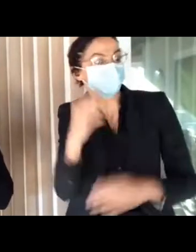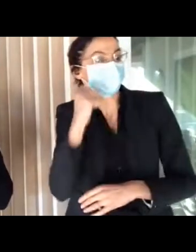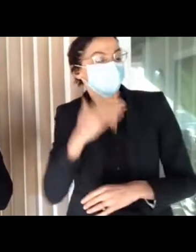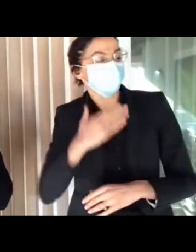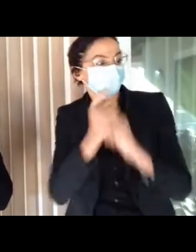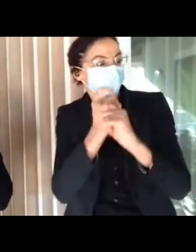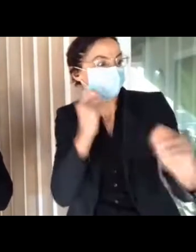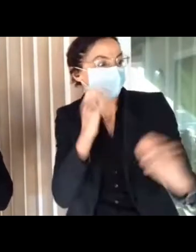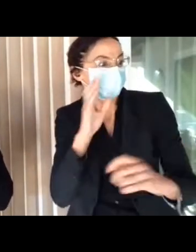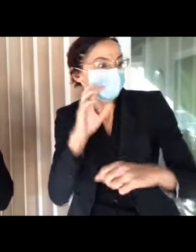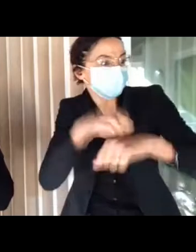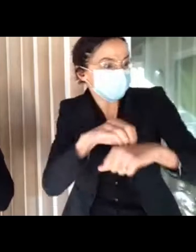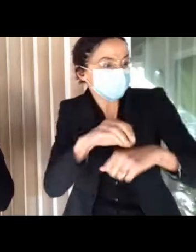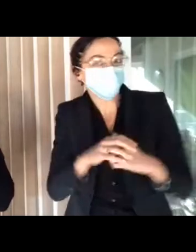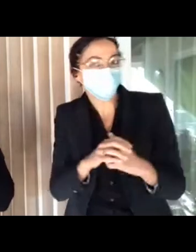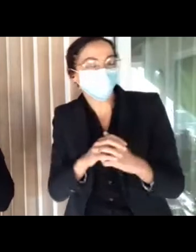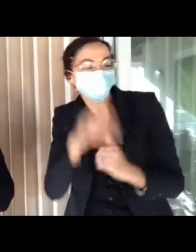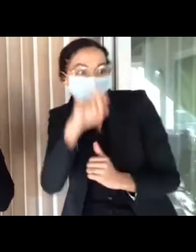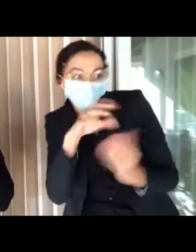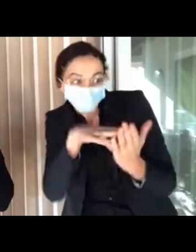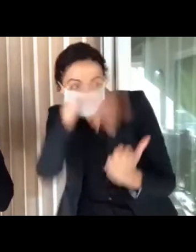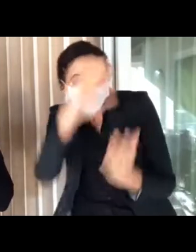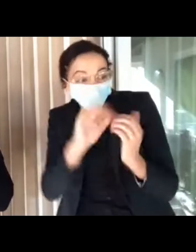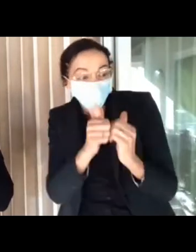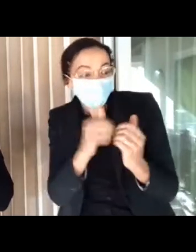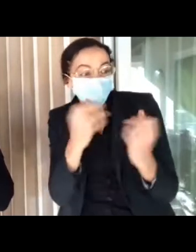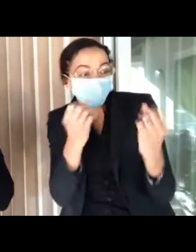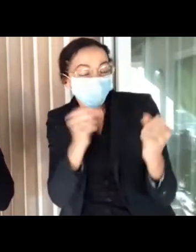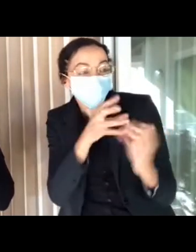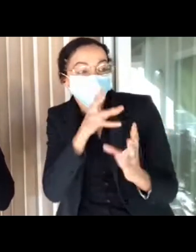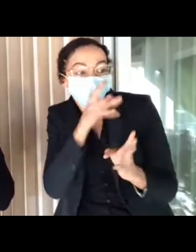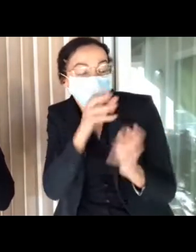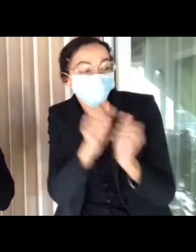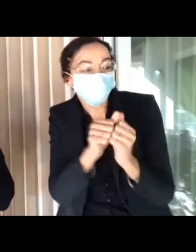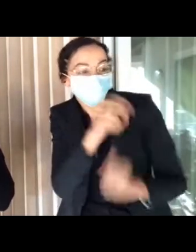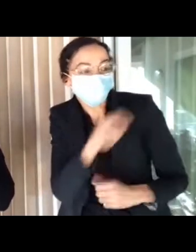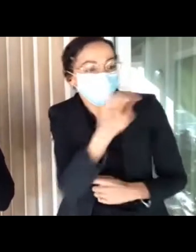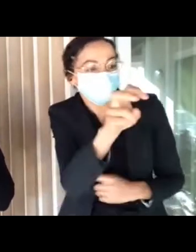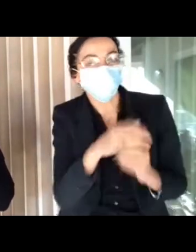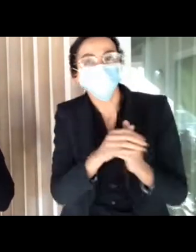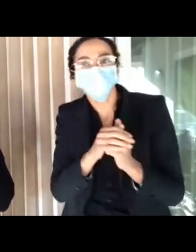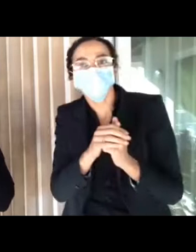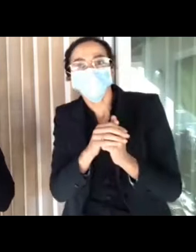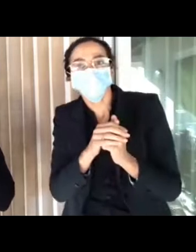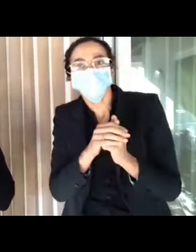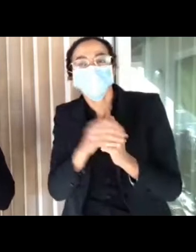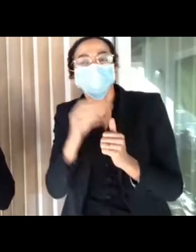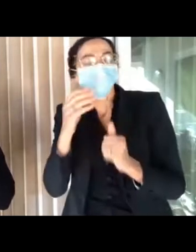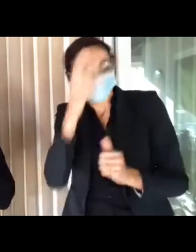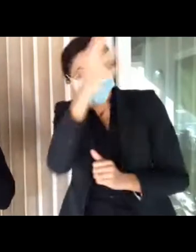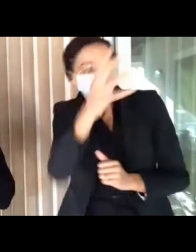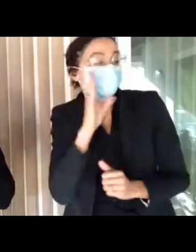how to talk to the snakes so that they would ride in the other cars, because Grandpa would let us play our music as loud as we wanted, and he